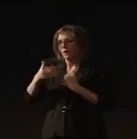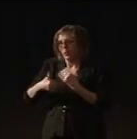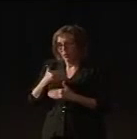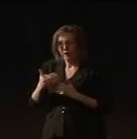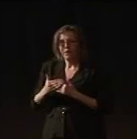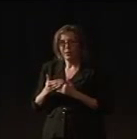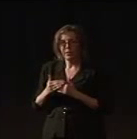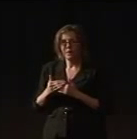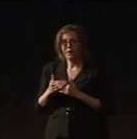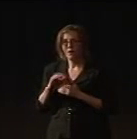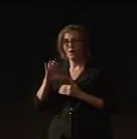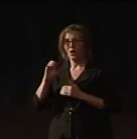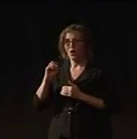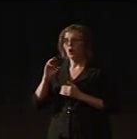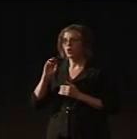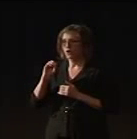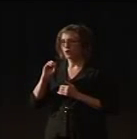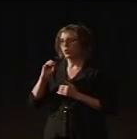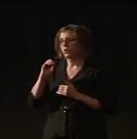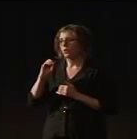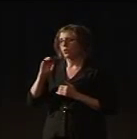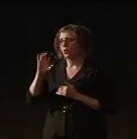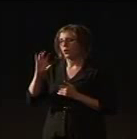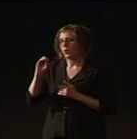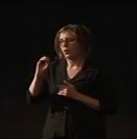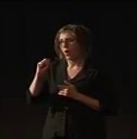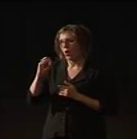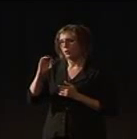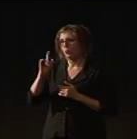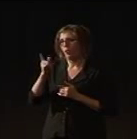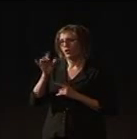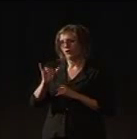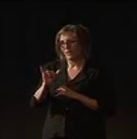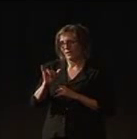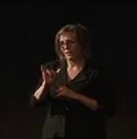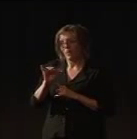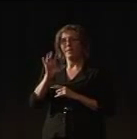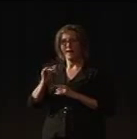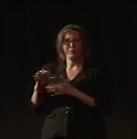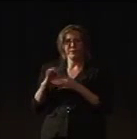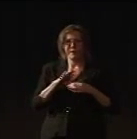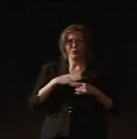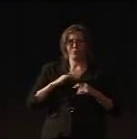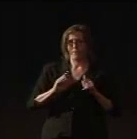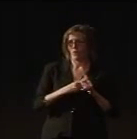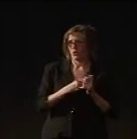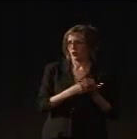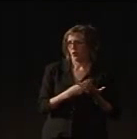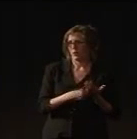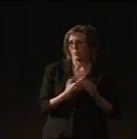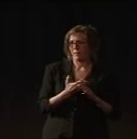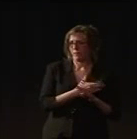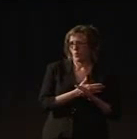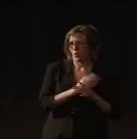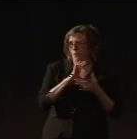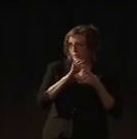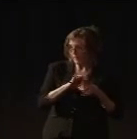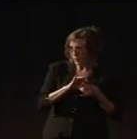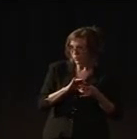alternative cosmology, so to speak, which is, of course, directly related to the first argument I made about matters of